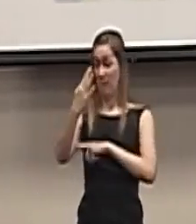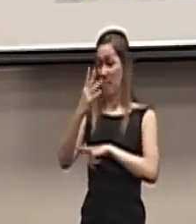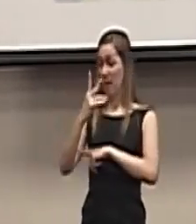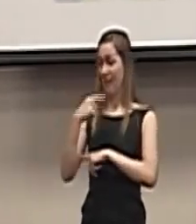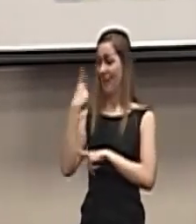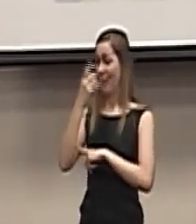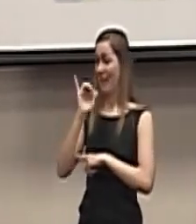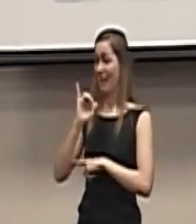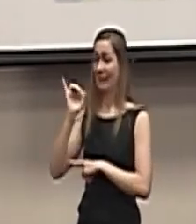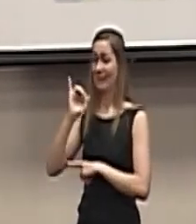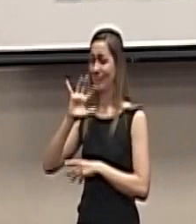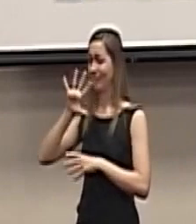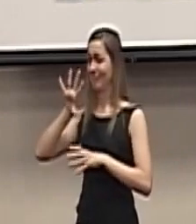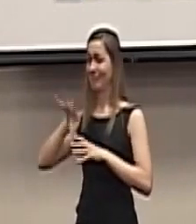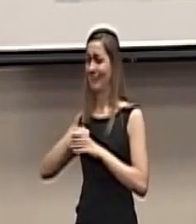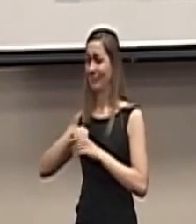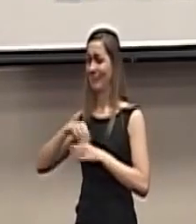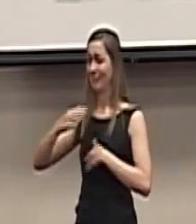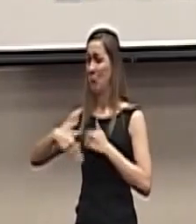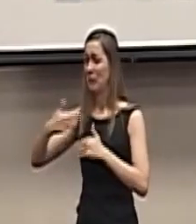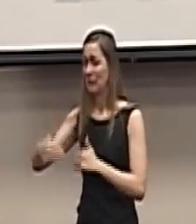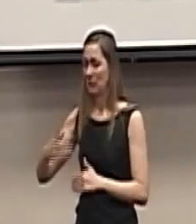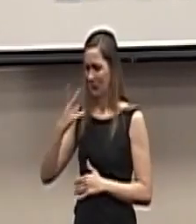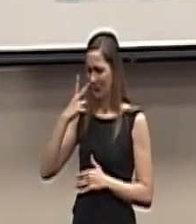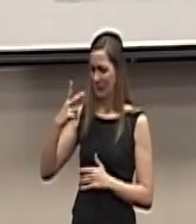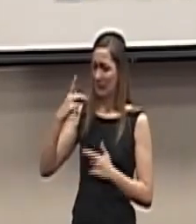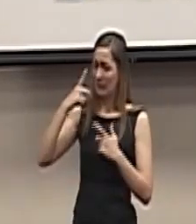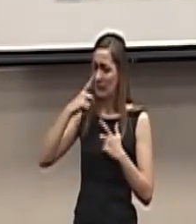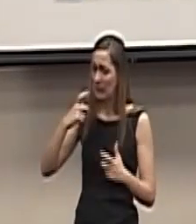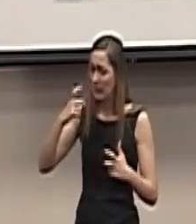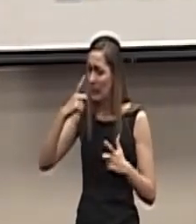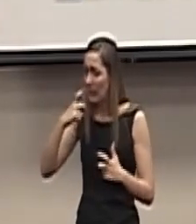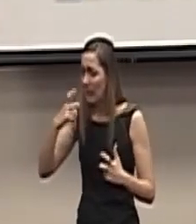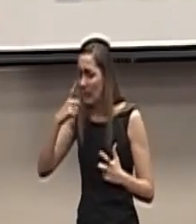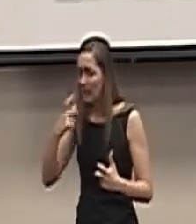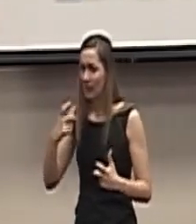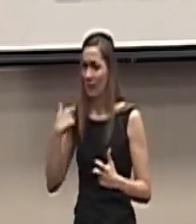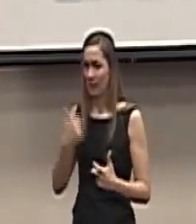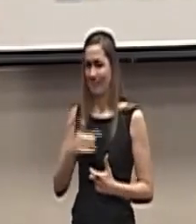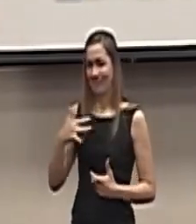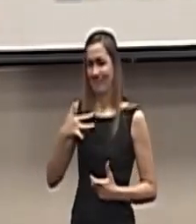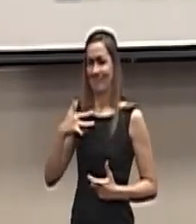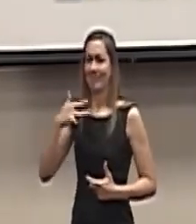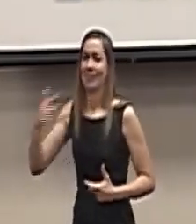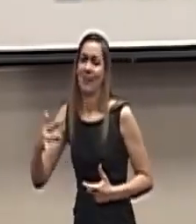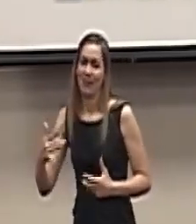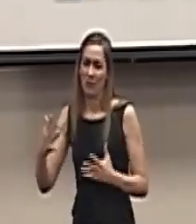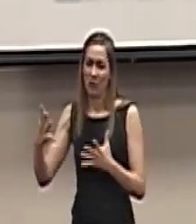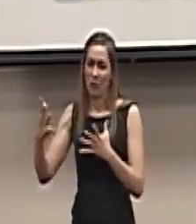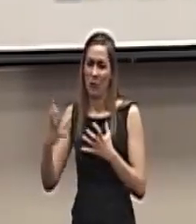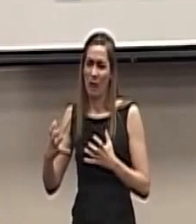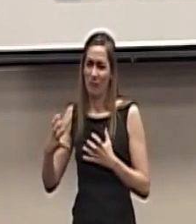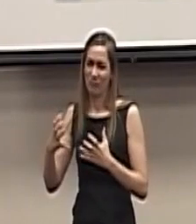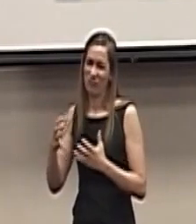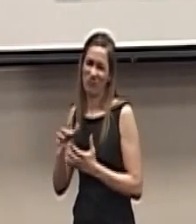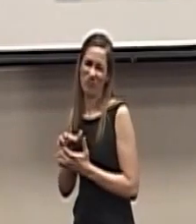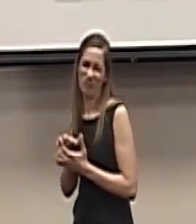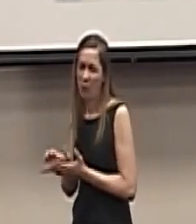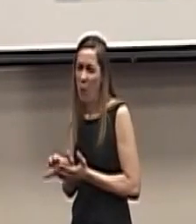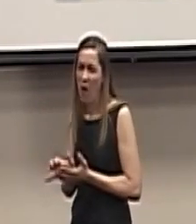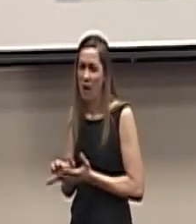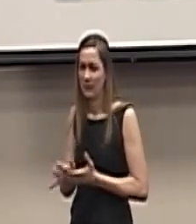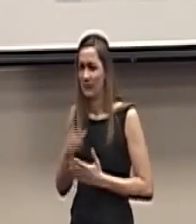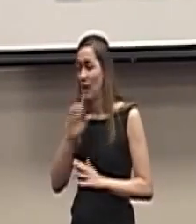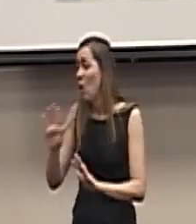that process, or you see them in tears, or whatever you see, it might be tendency for us to want to squash that, or want to say,